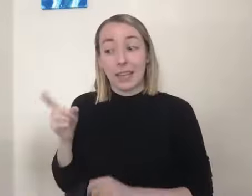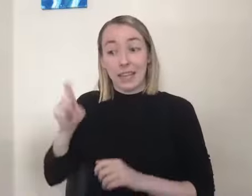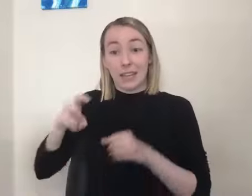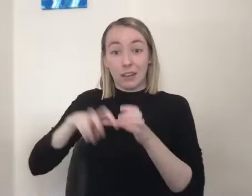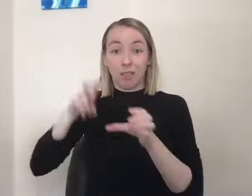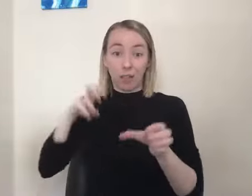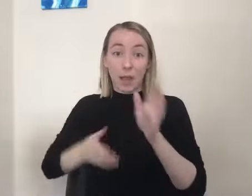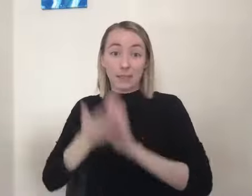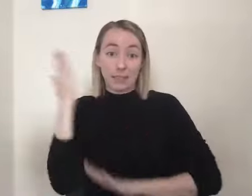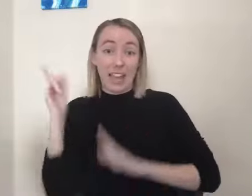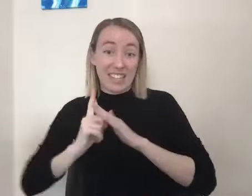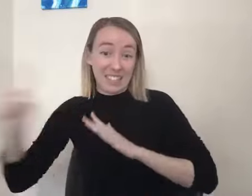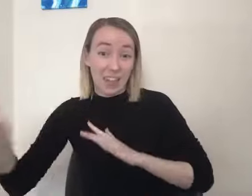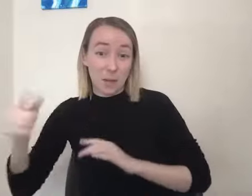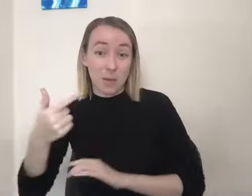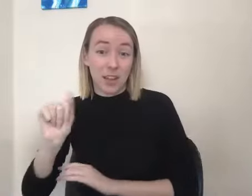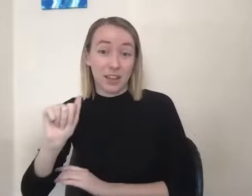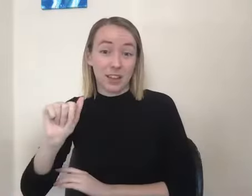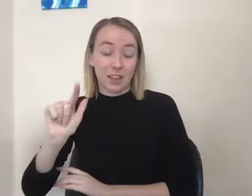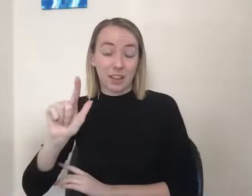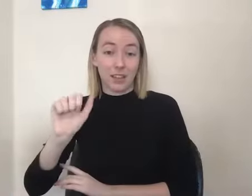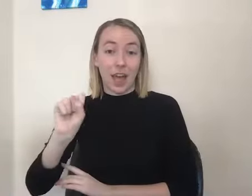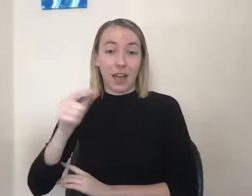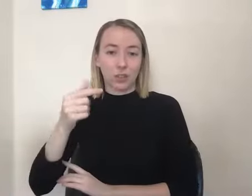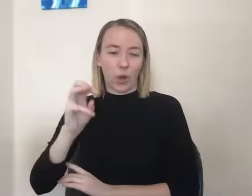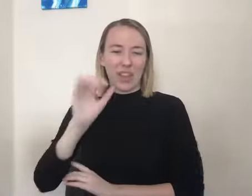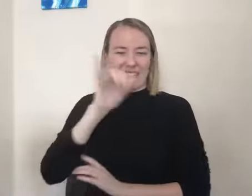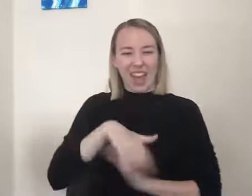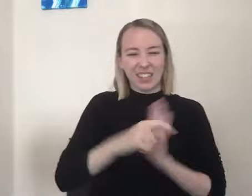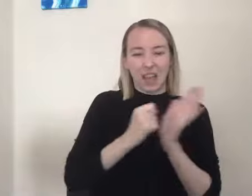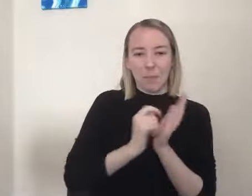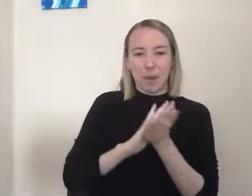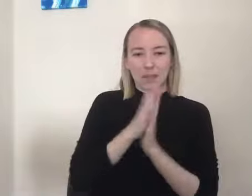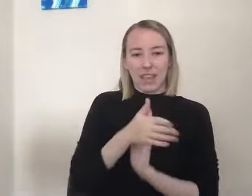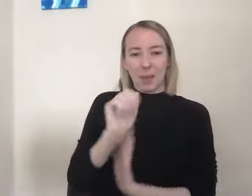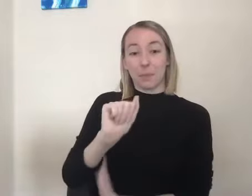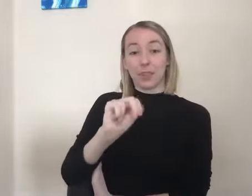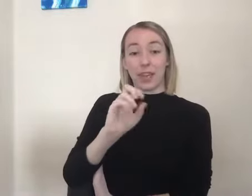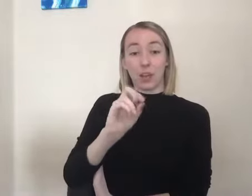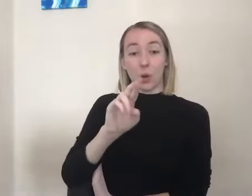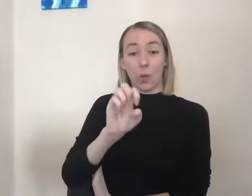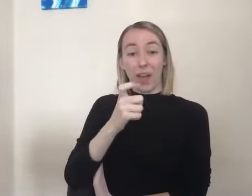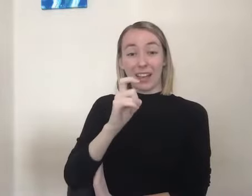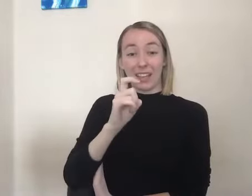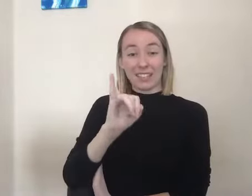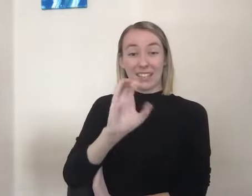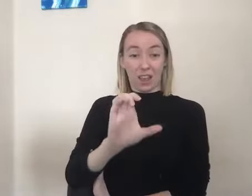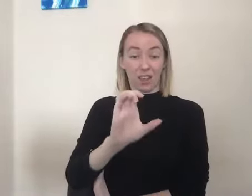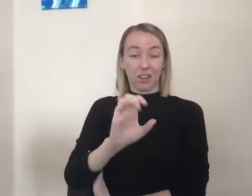people. It was a gangster's son that he'd punched right in the face and broke his jaw, and he'd to remove himself, and we were under a lot